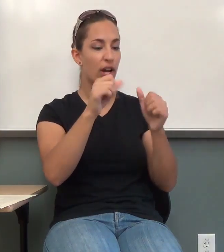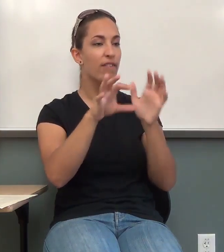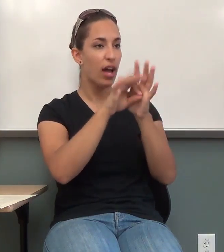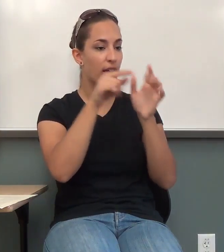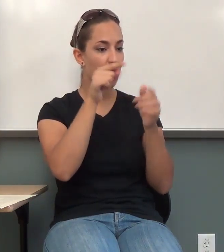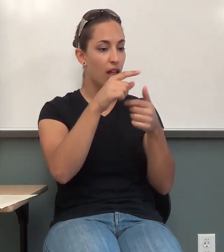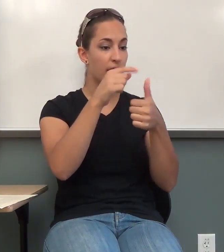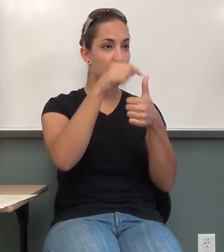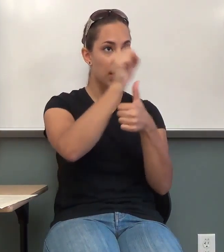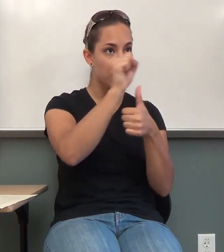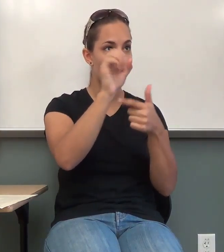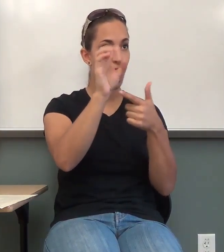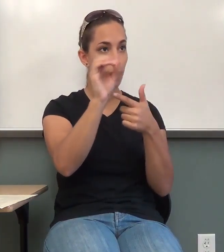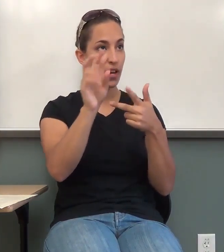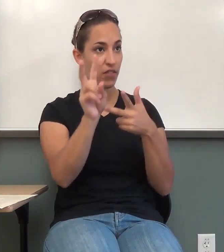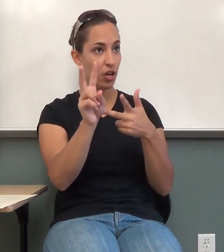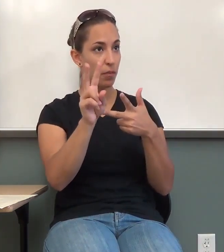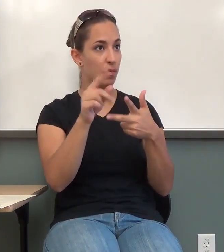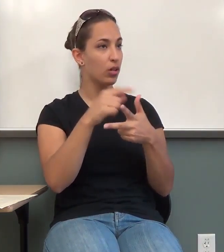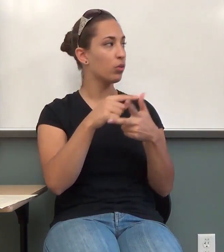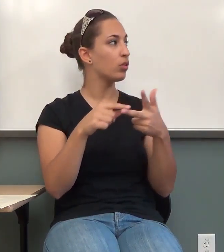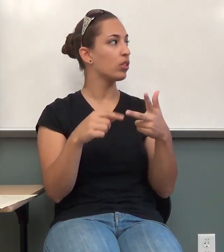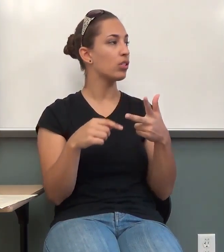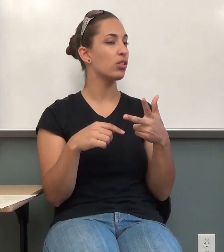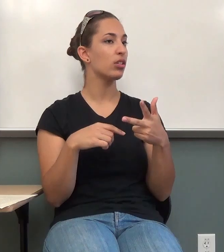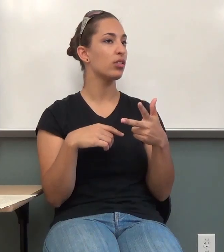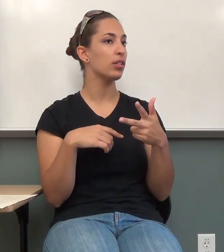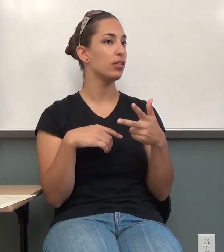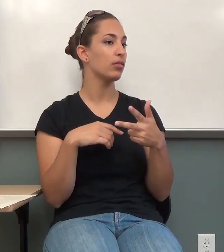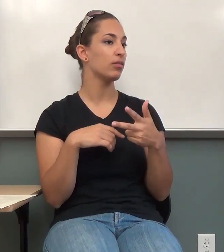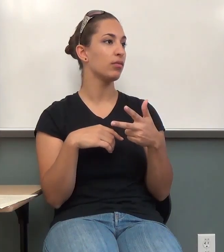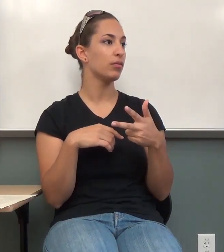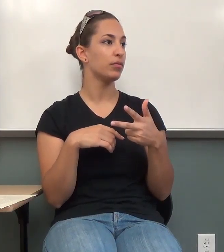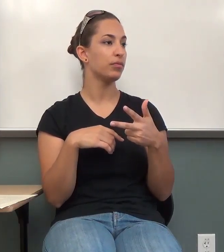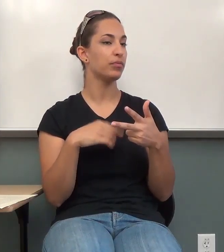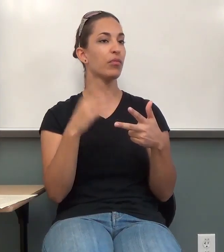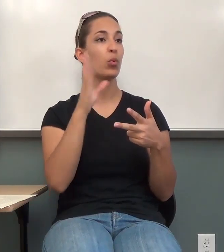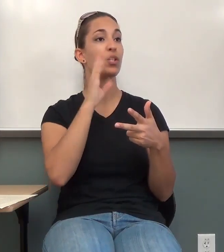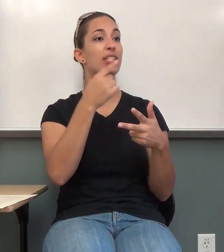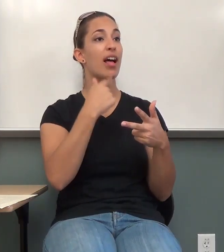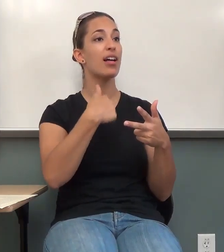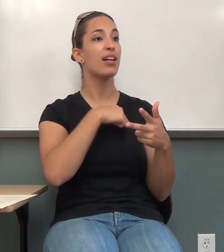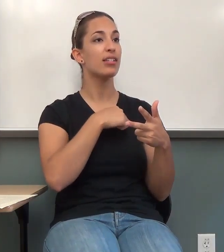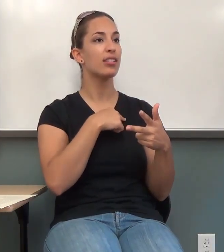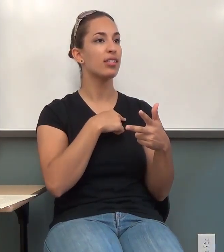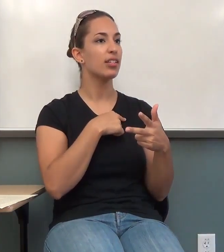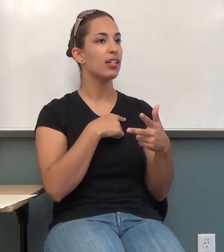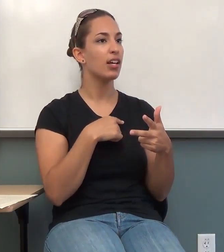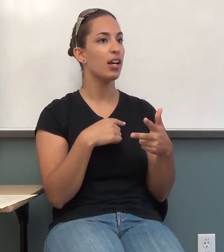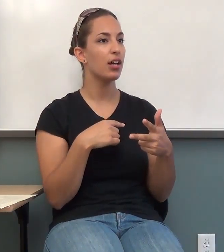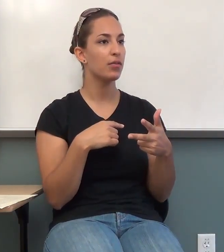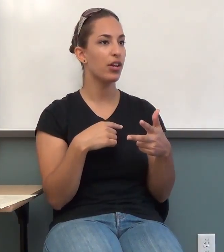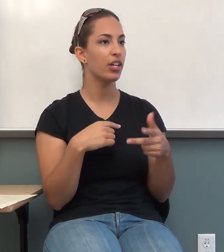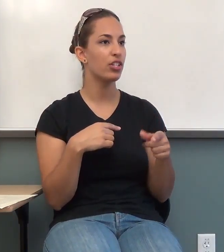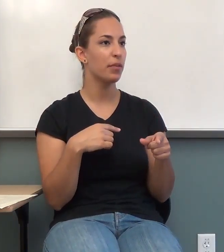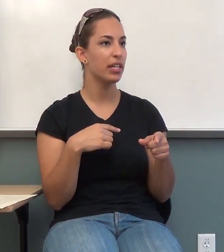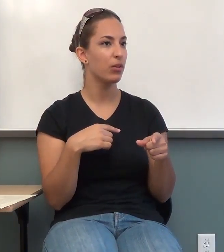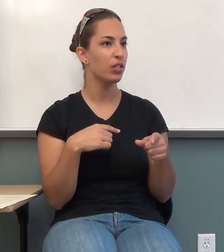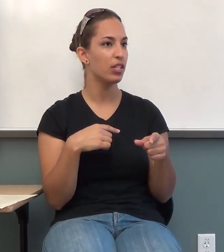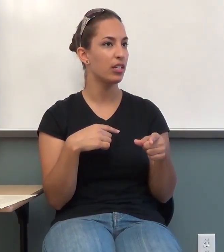This will tell us whether or not our sentences are complete. Sorry, could you tell me again which sentence?